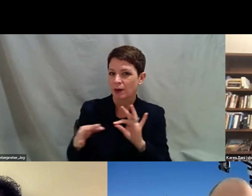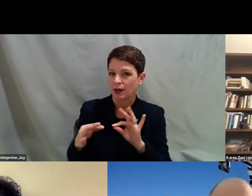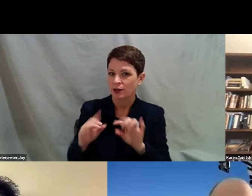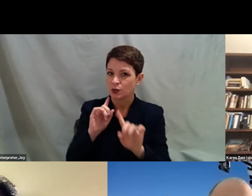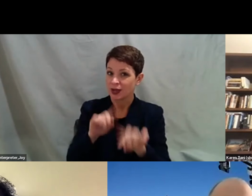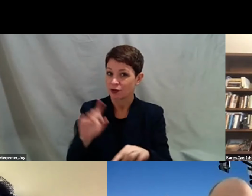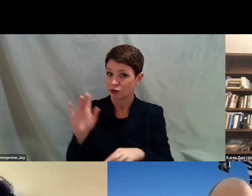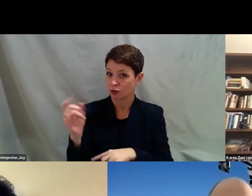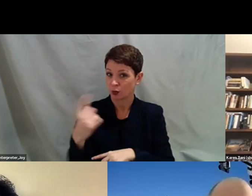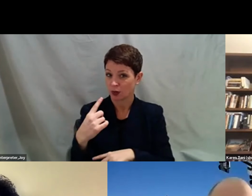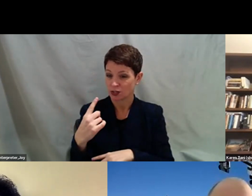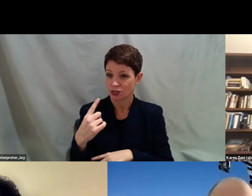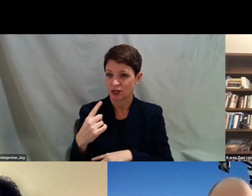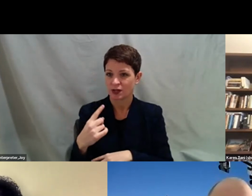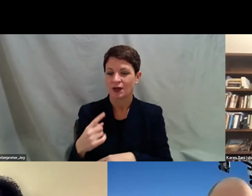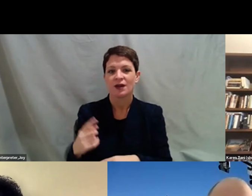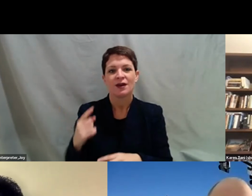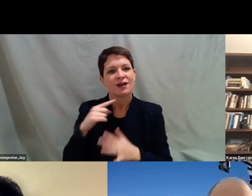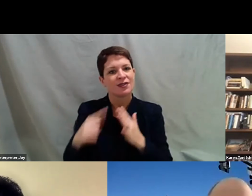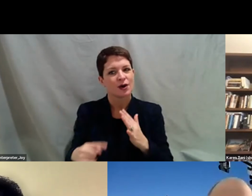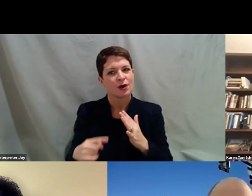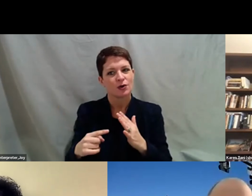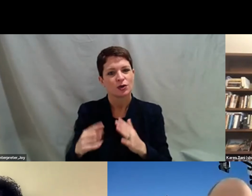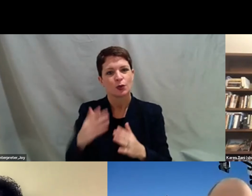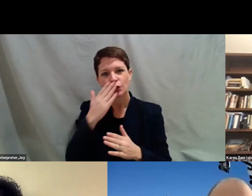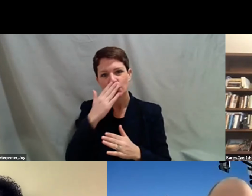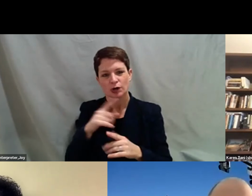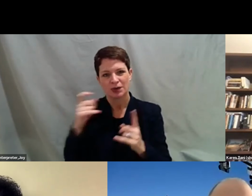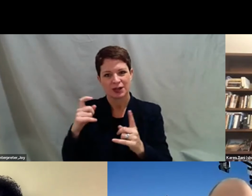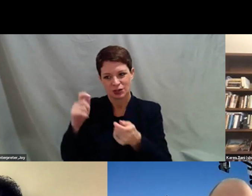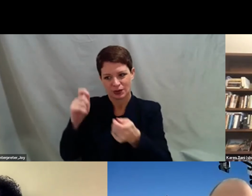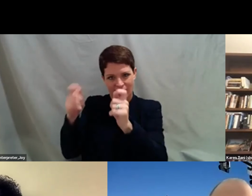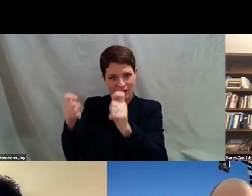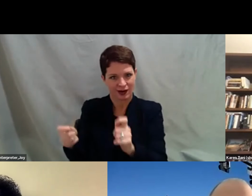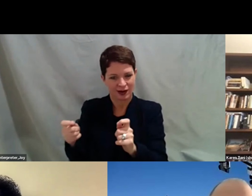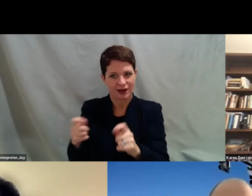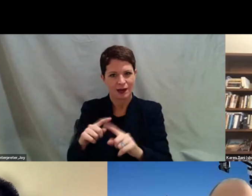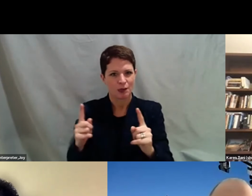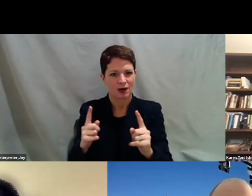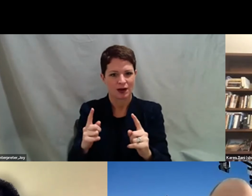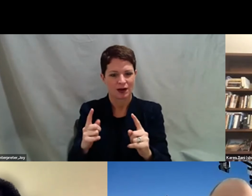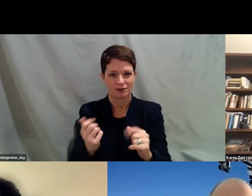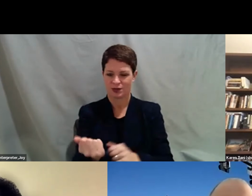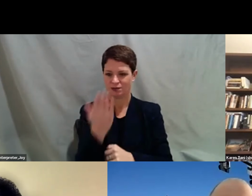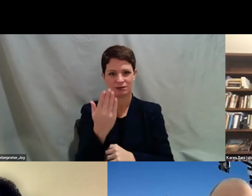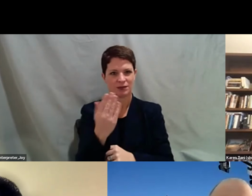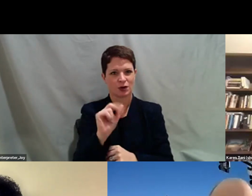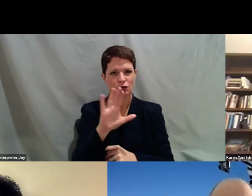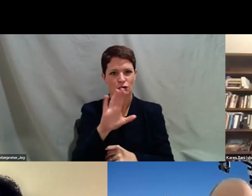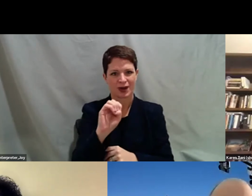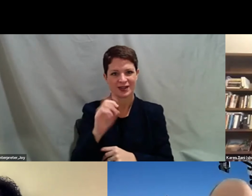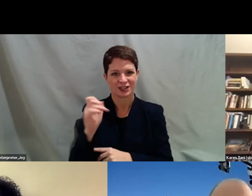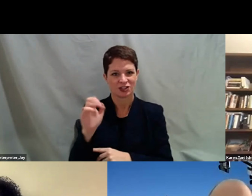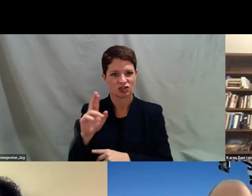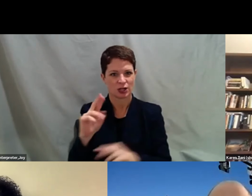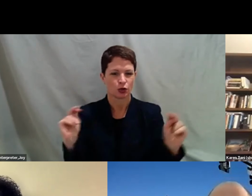they were useful because they were malleable, but also on their face, they seem to be race and gender neutral.